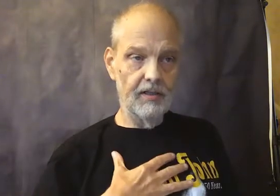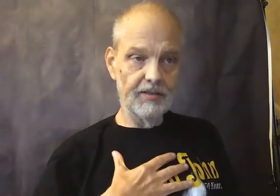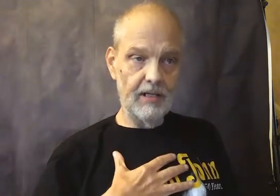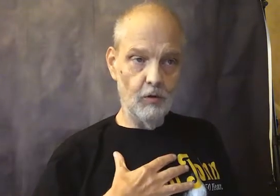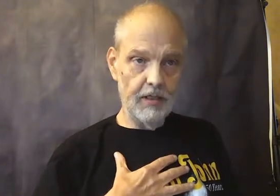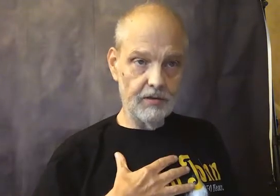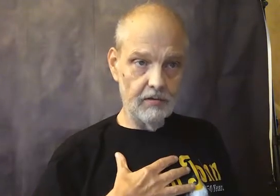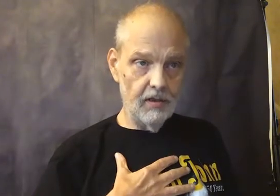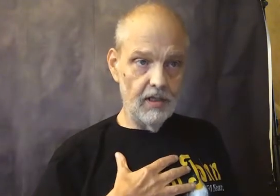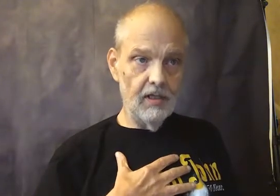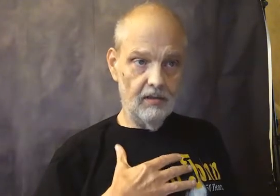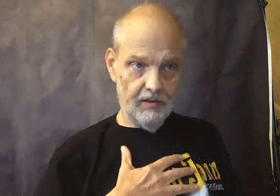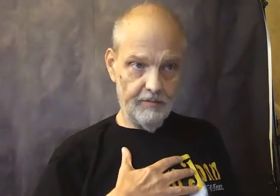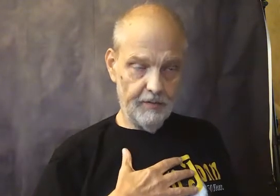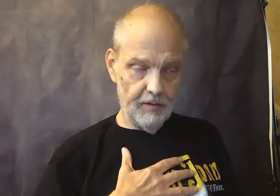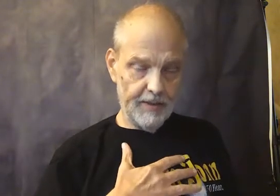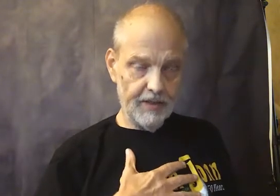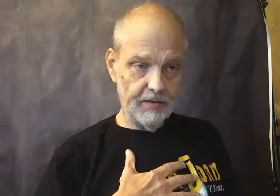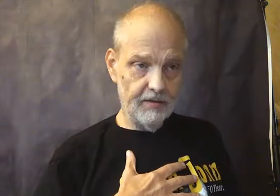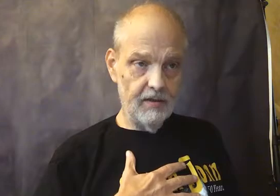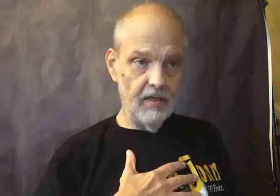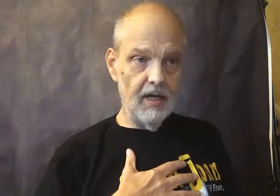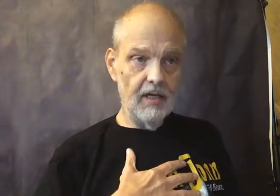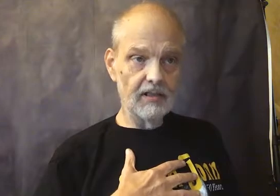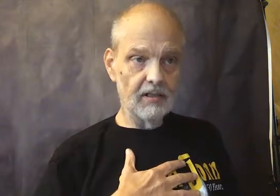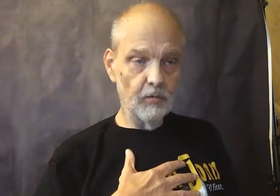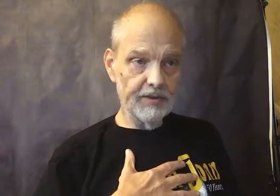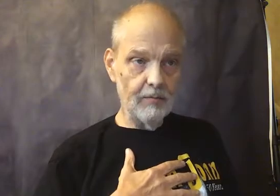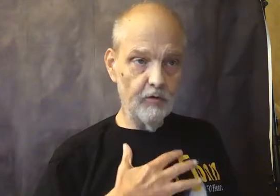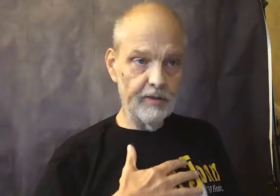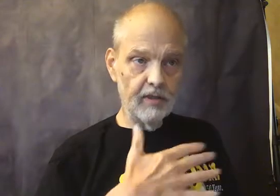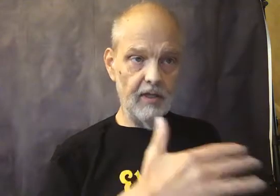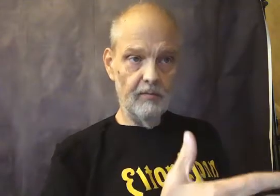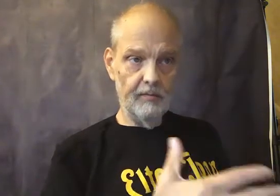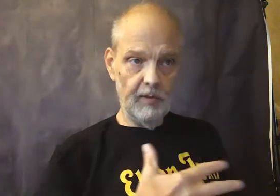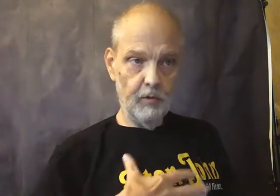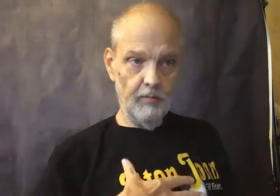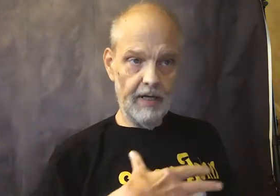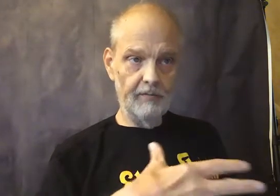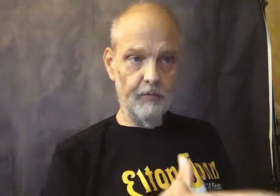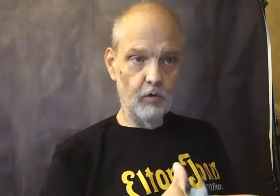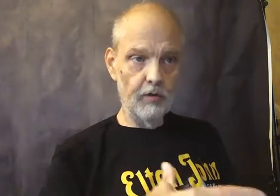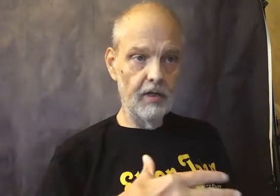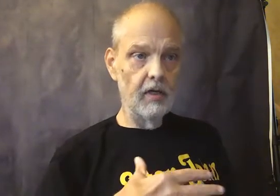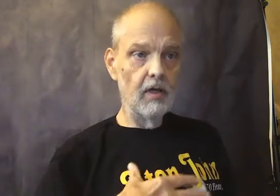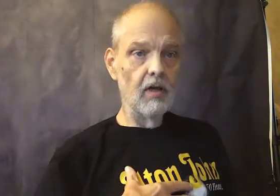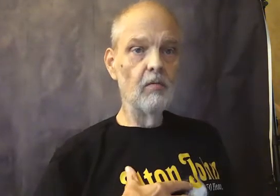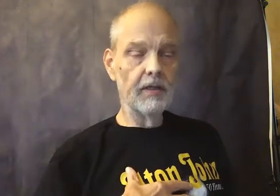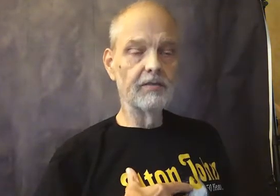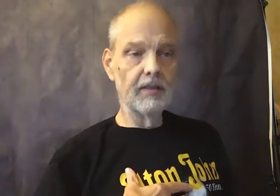same location, in the front of my chest, and it's done with the same movement, me pulling my hand forward, but there's a